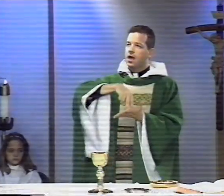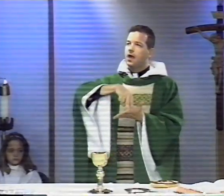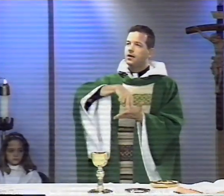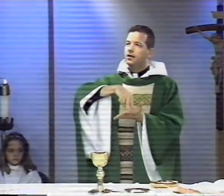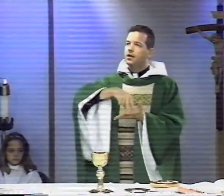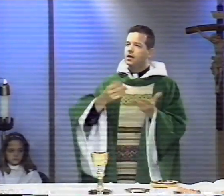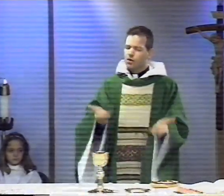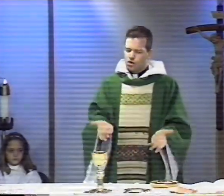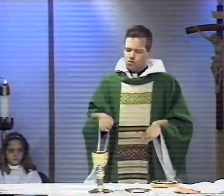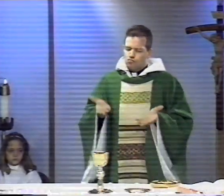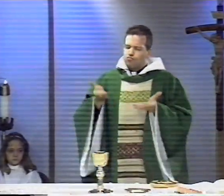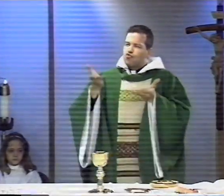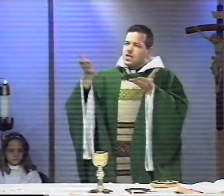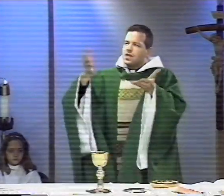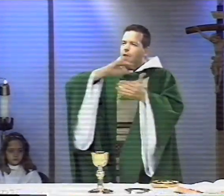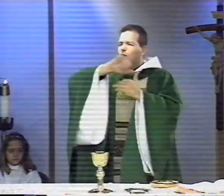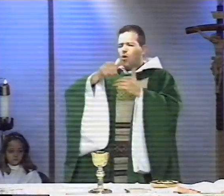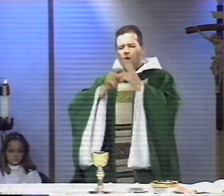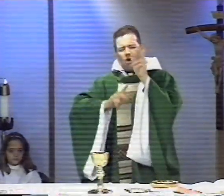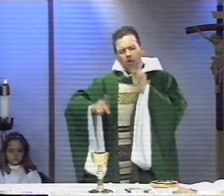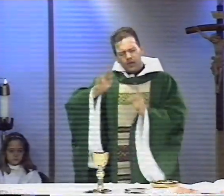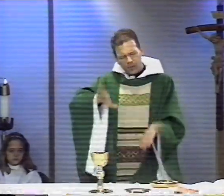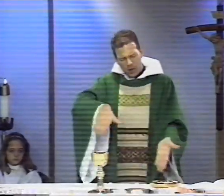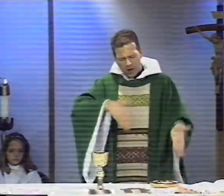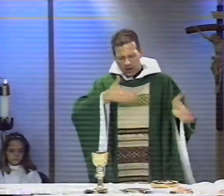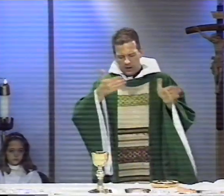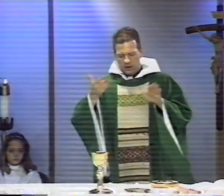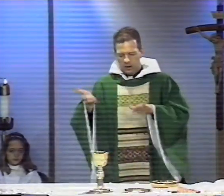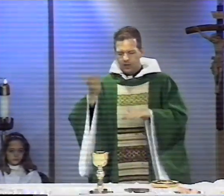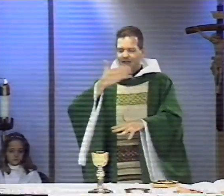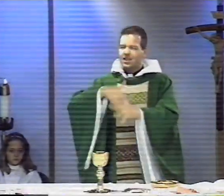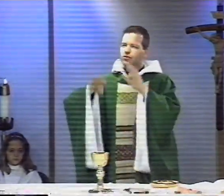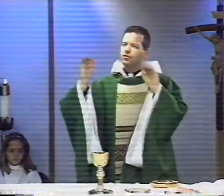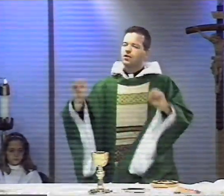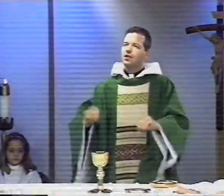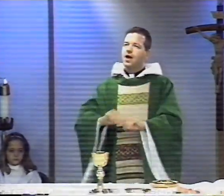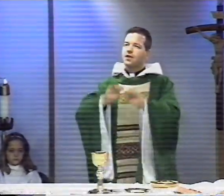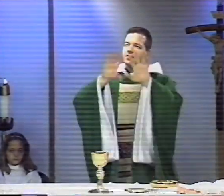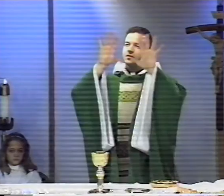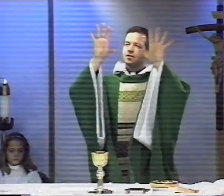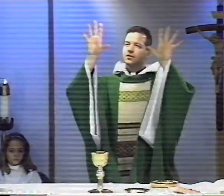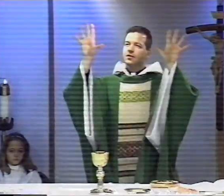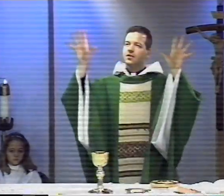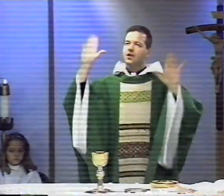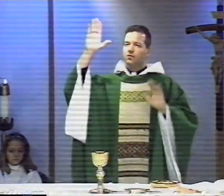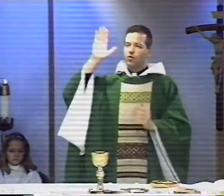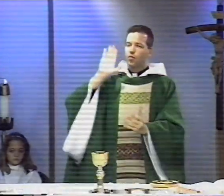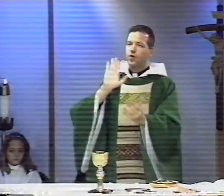again. Bring them and all the departed into the light of your